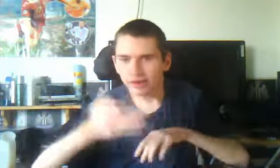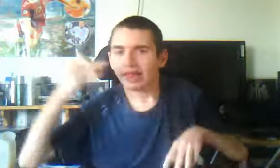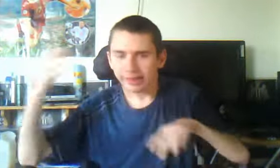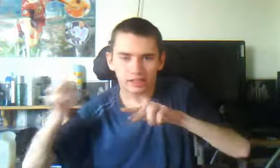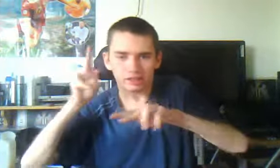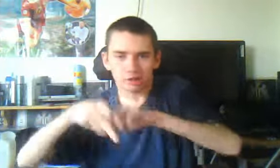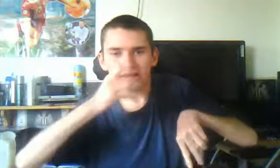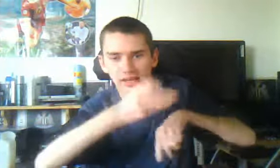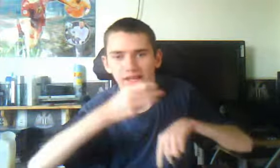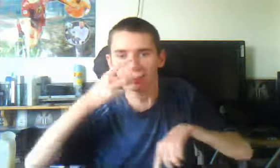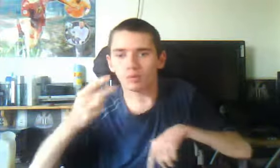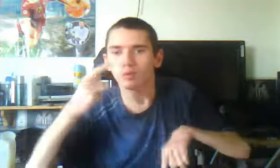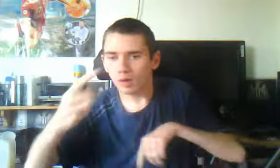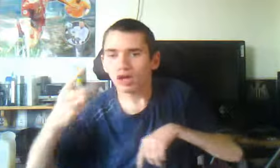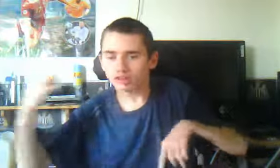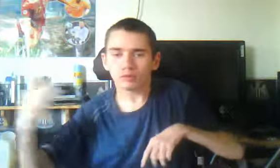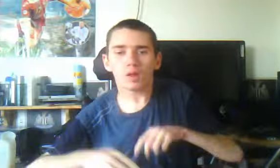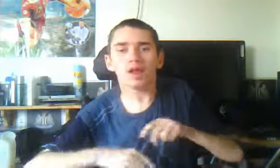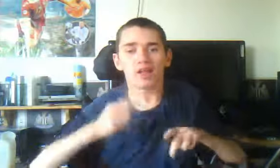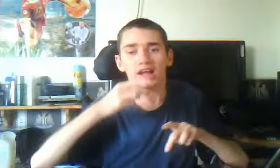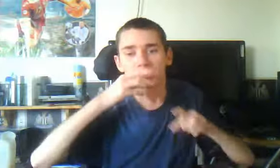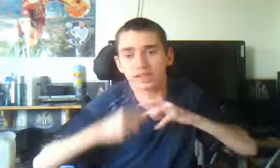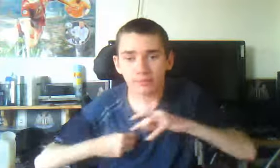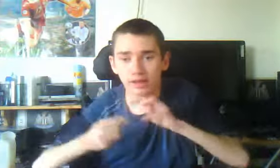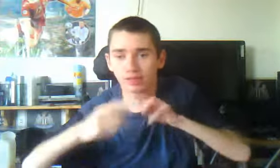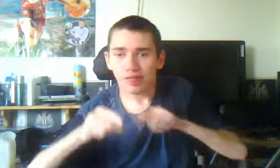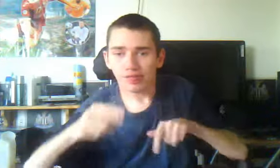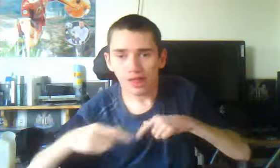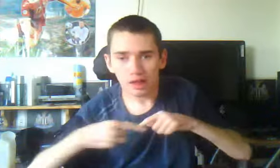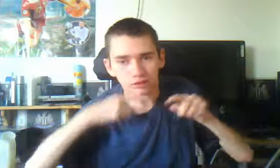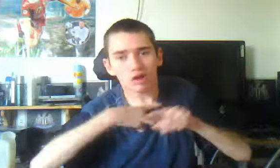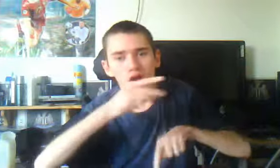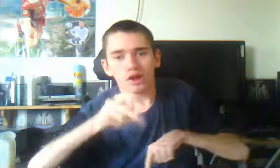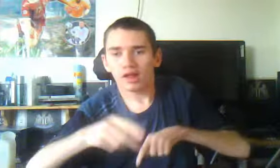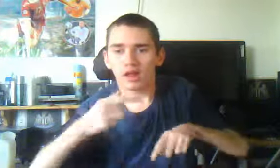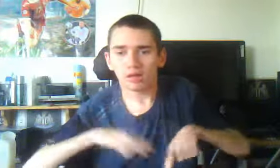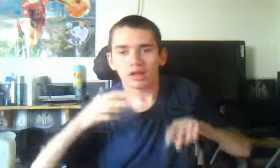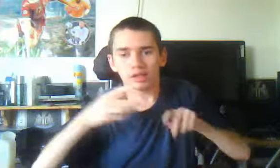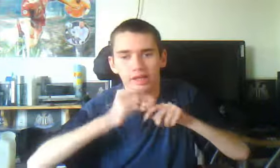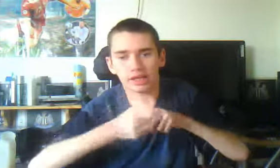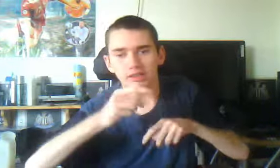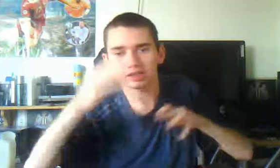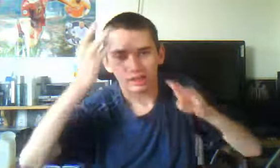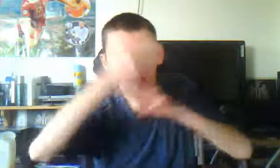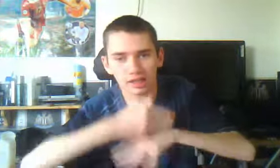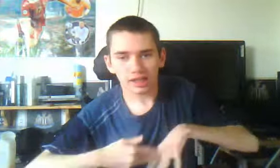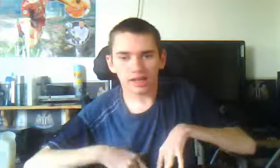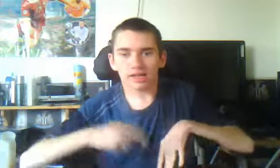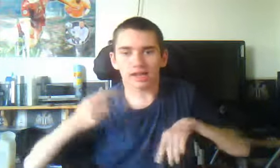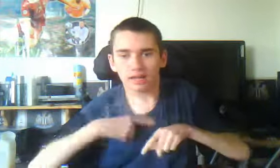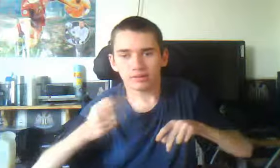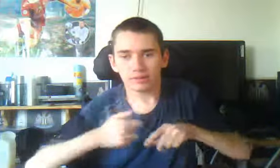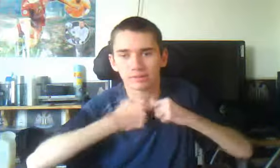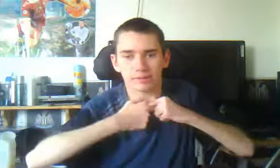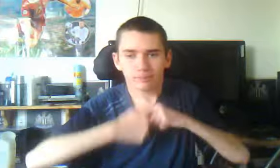take my money to wait. Take me, you know that I miss you. I wanna get with you tonight, but I cannot, baby girl.